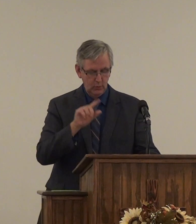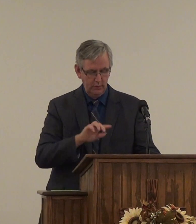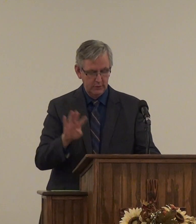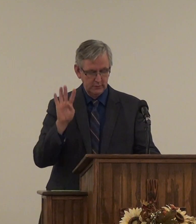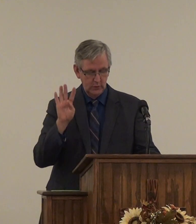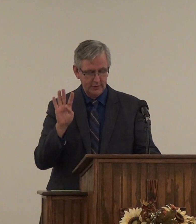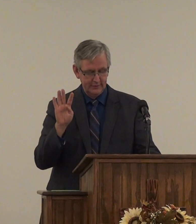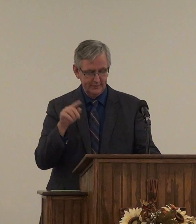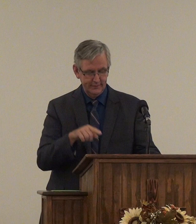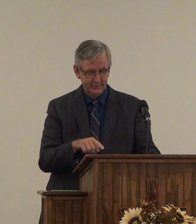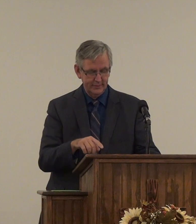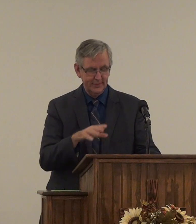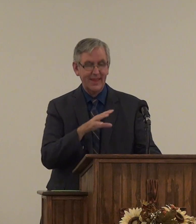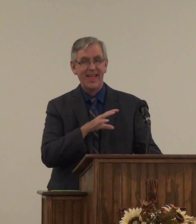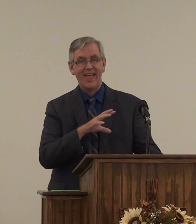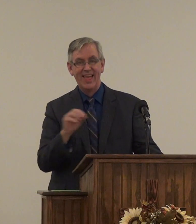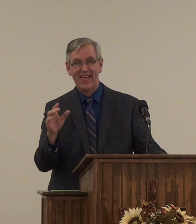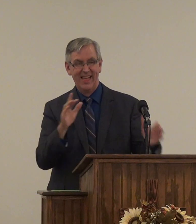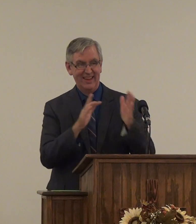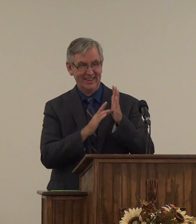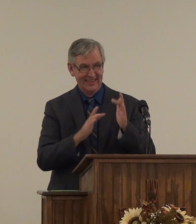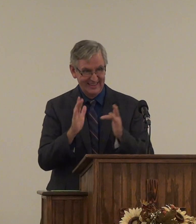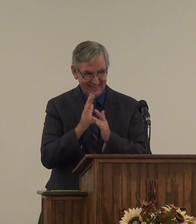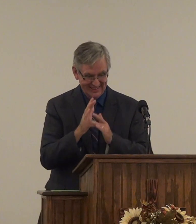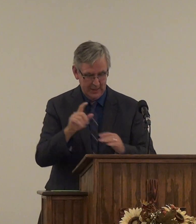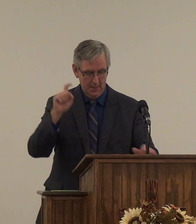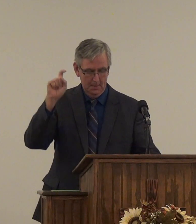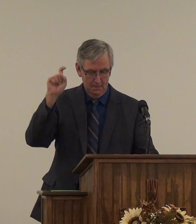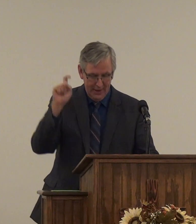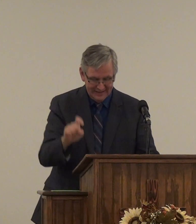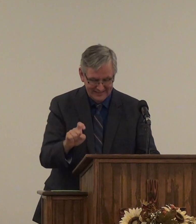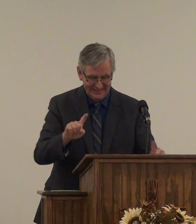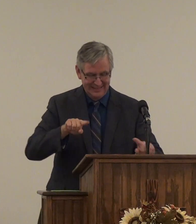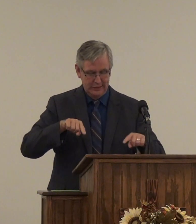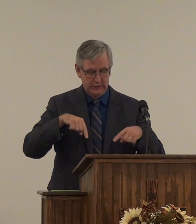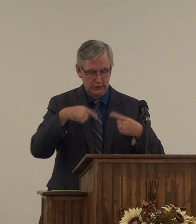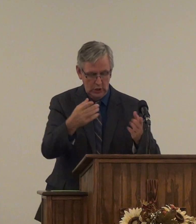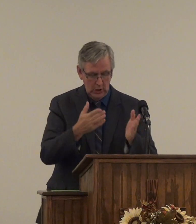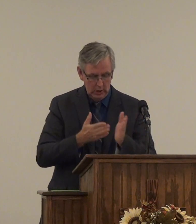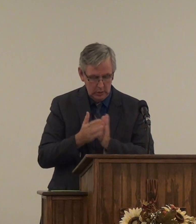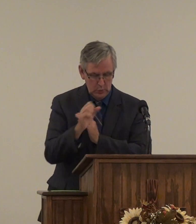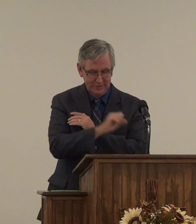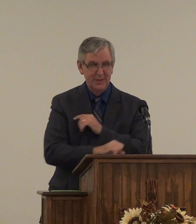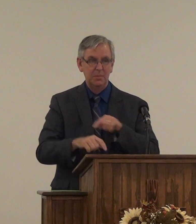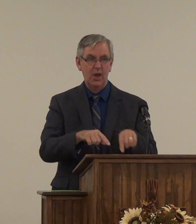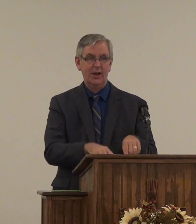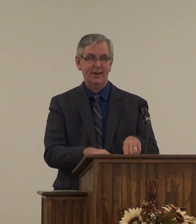John chapter 4 and verse 4, and he must needs go through